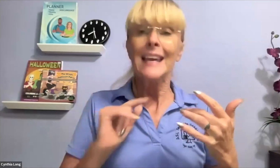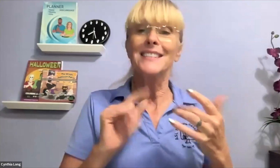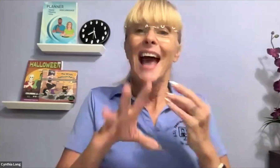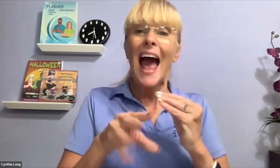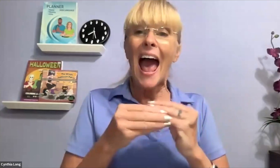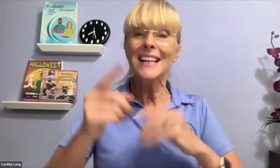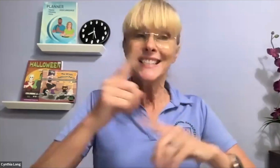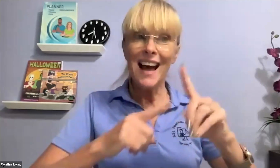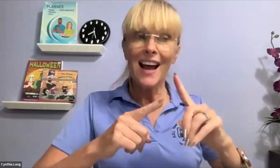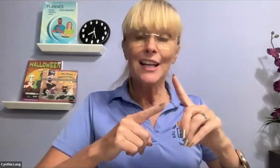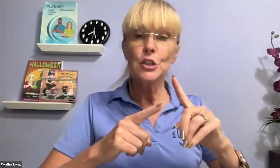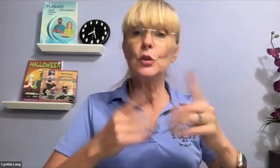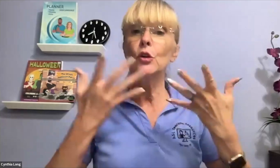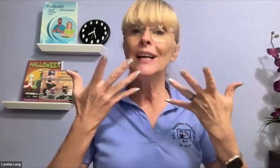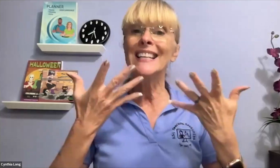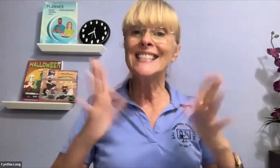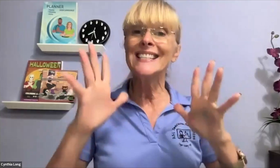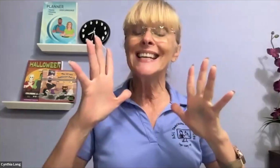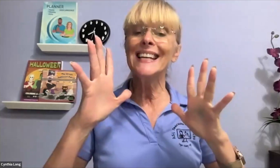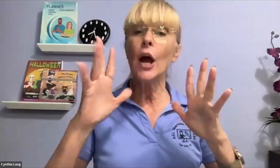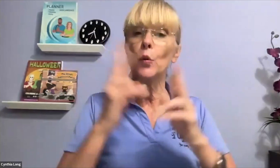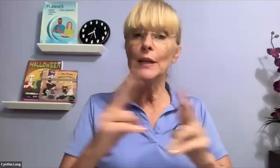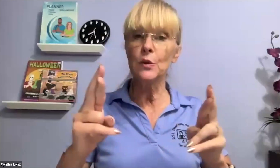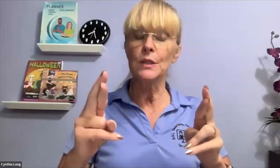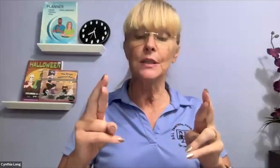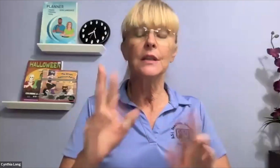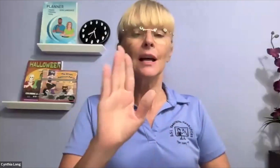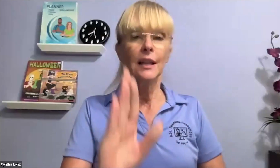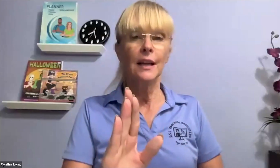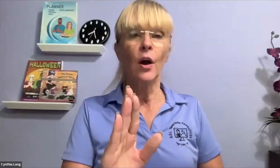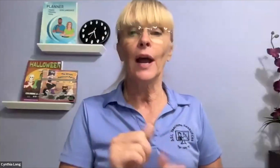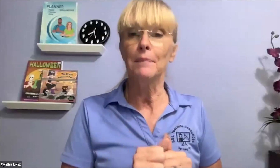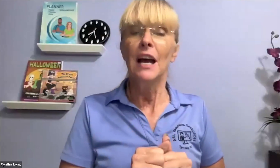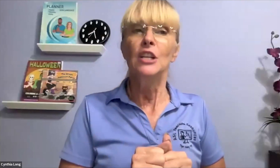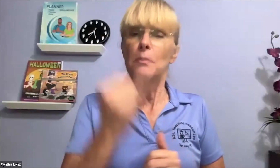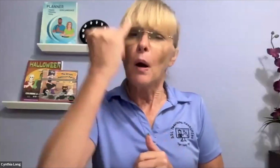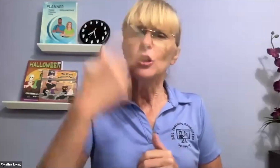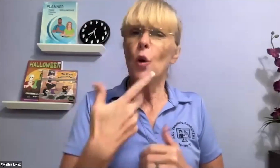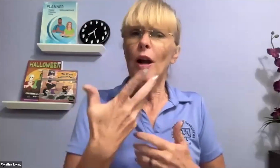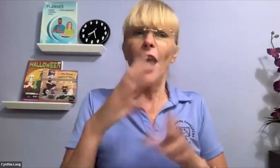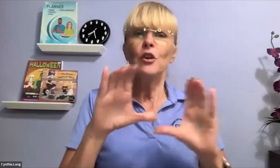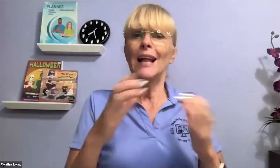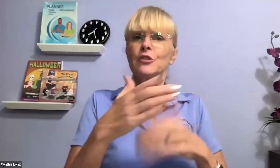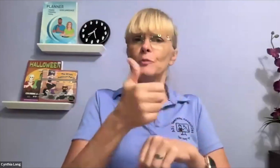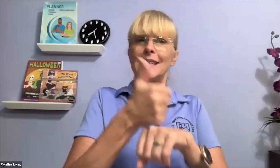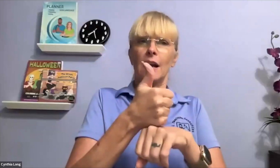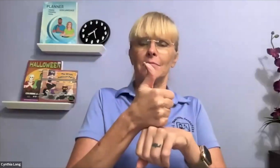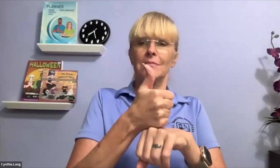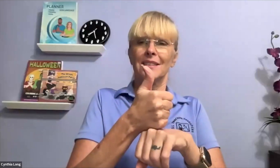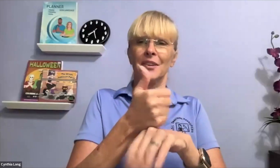Yes, add sign to your existing resources. Okay, suppose you already have your classroom set up. You're